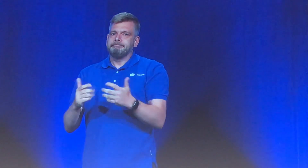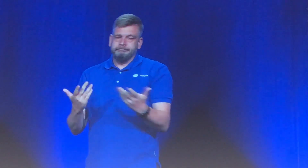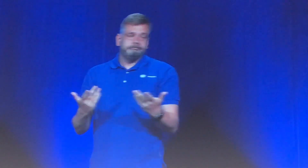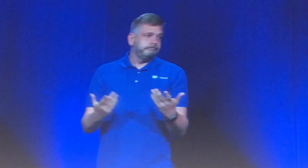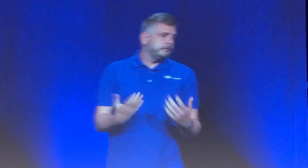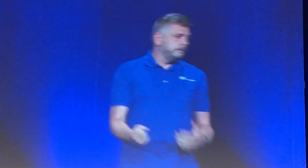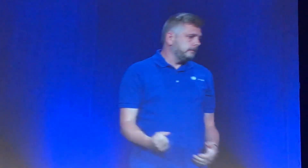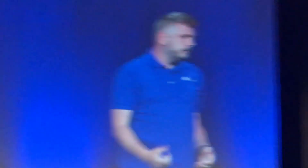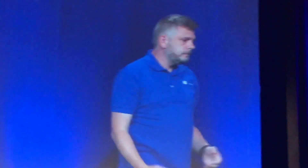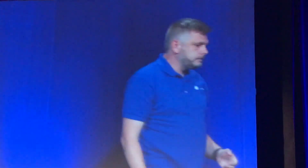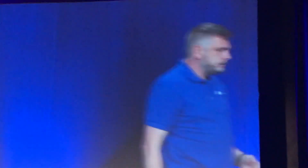their learning.